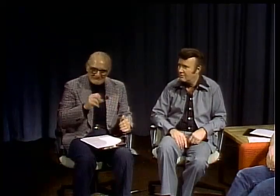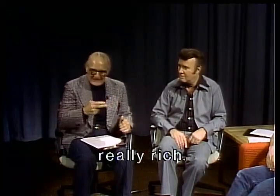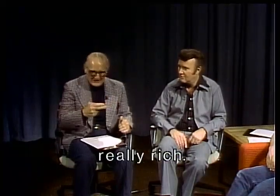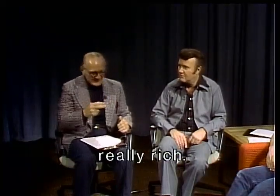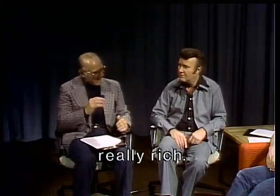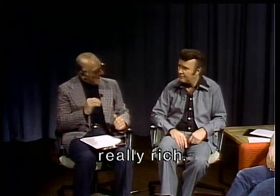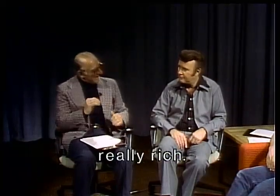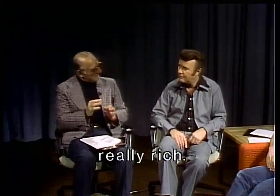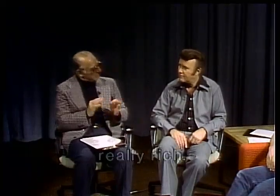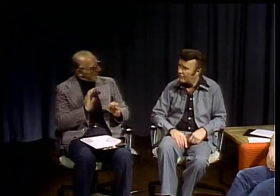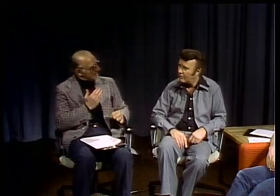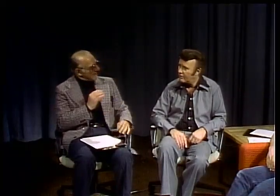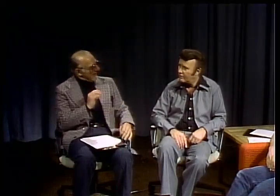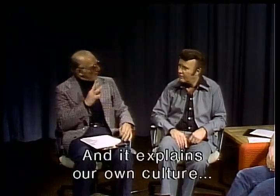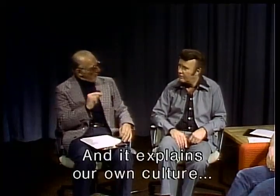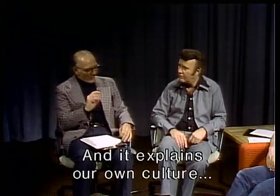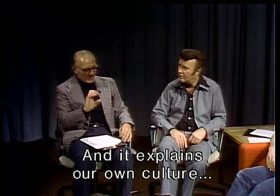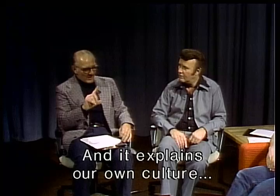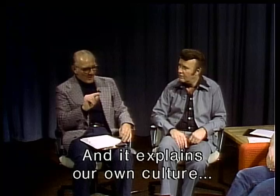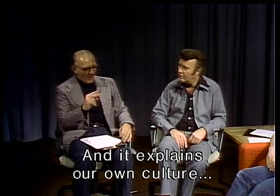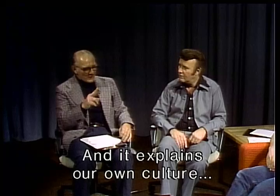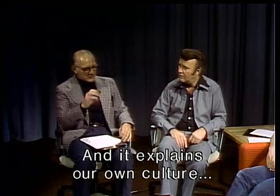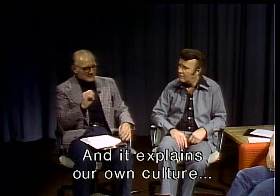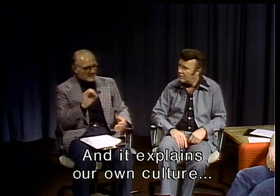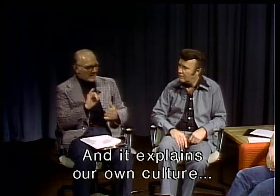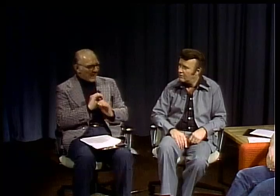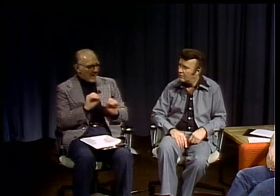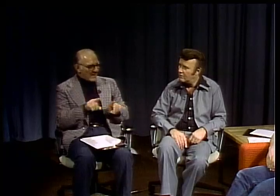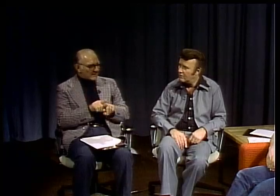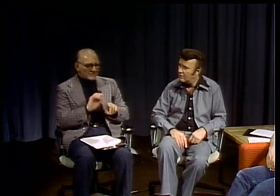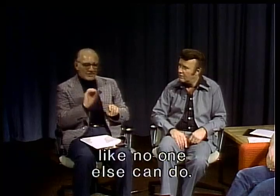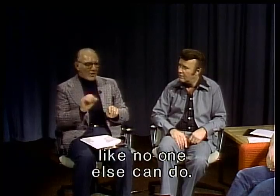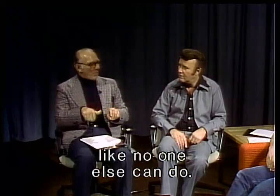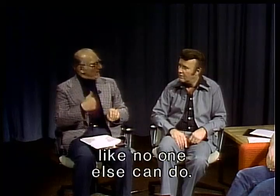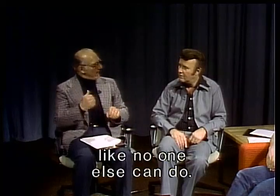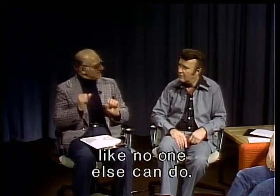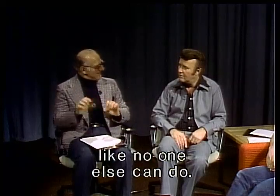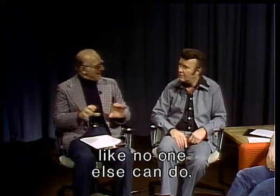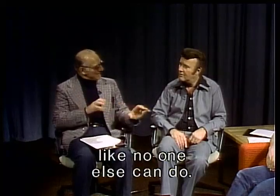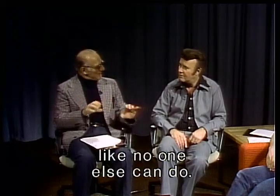rest, playing their own culture, no one else can do.